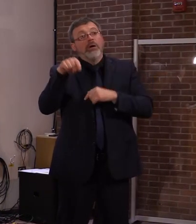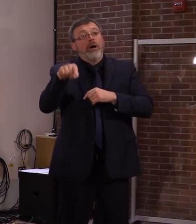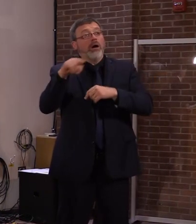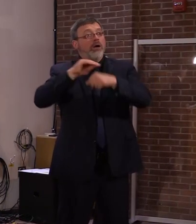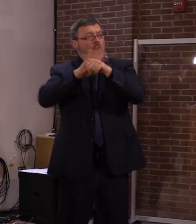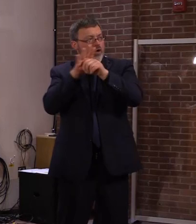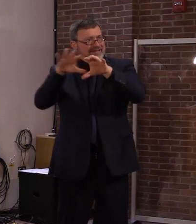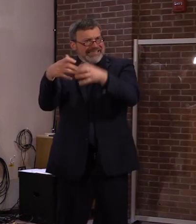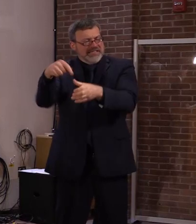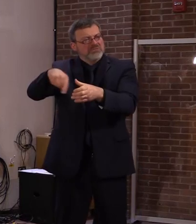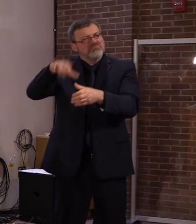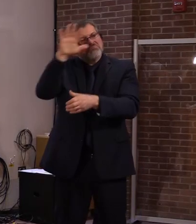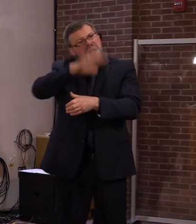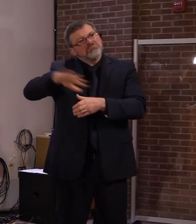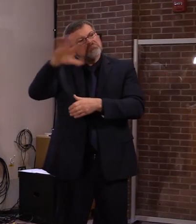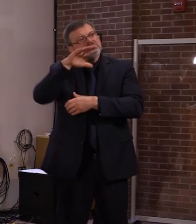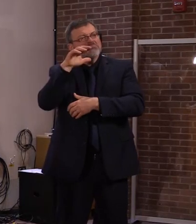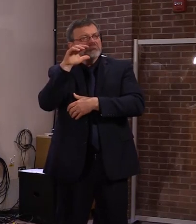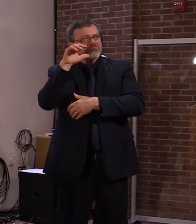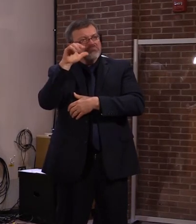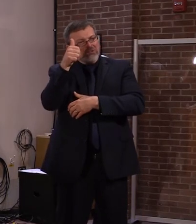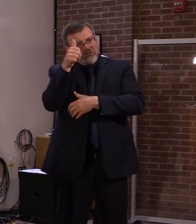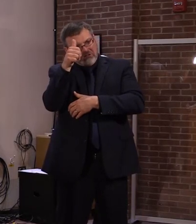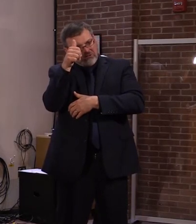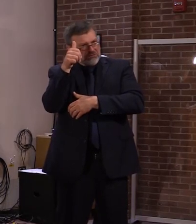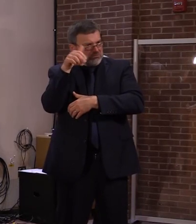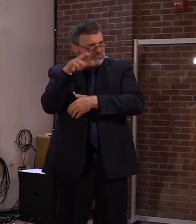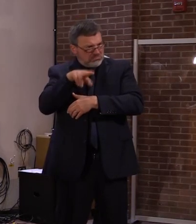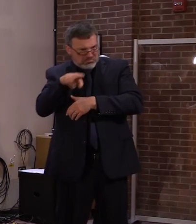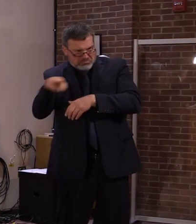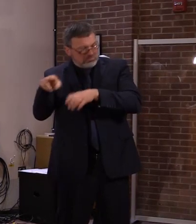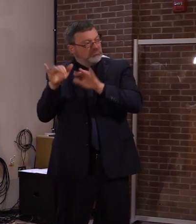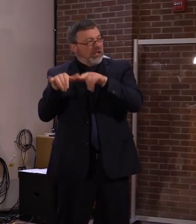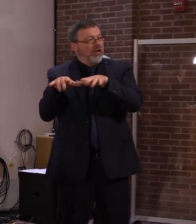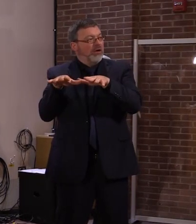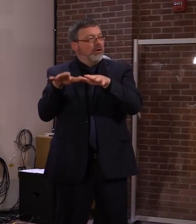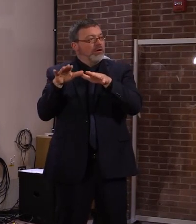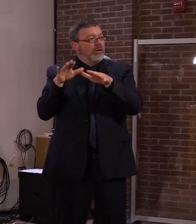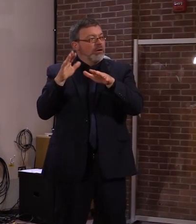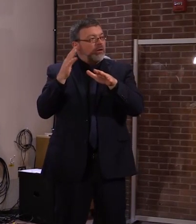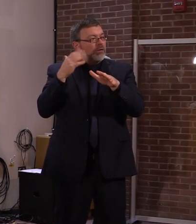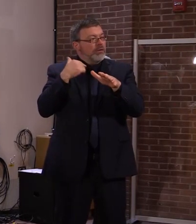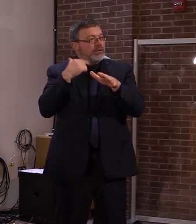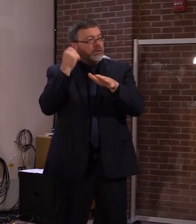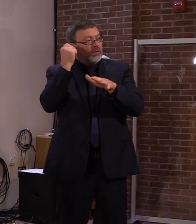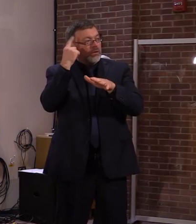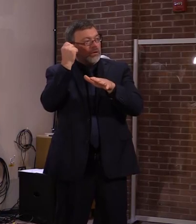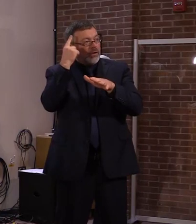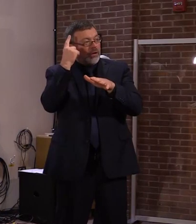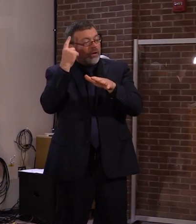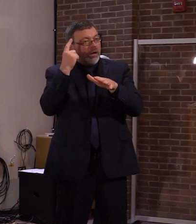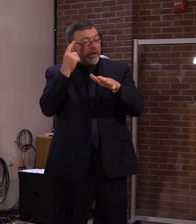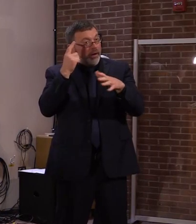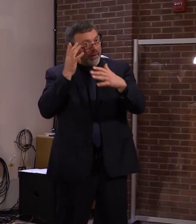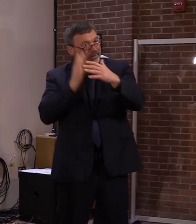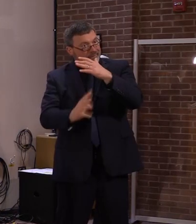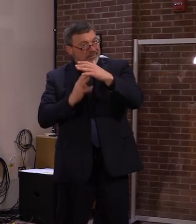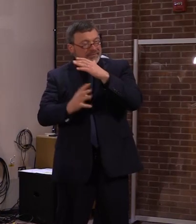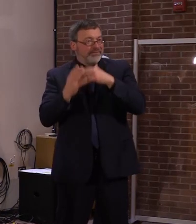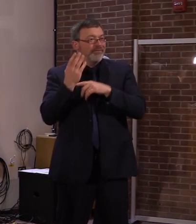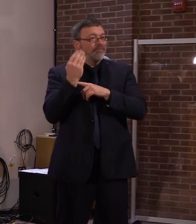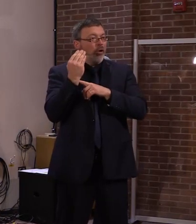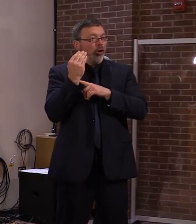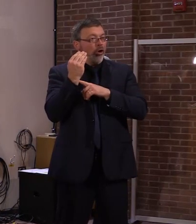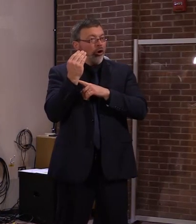of those in the ICU, averaging about 14 patients per day over the last month.